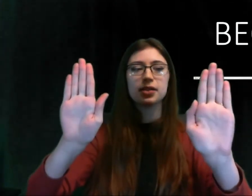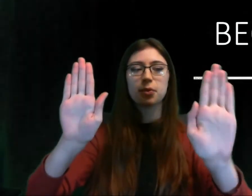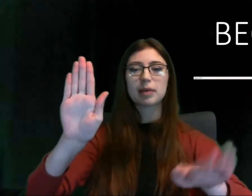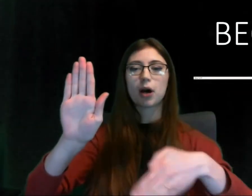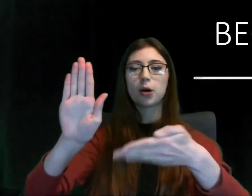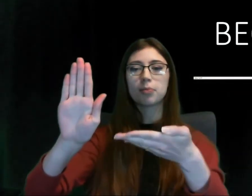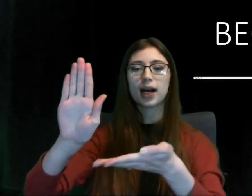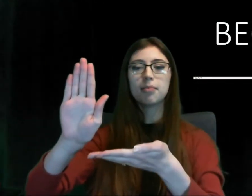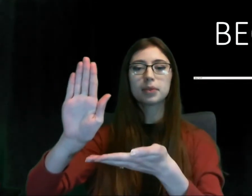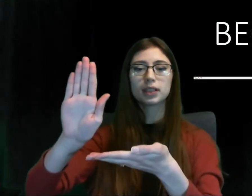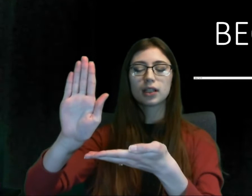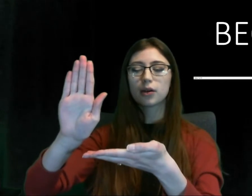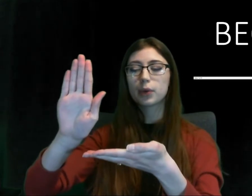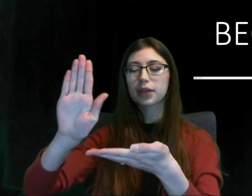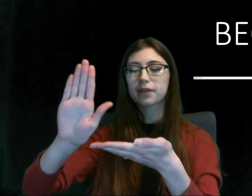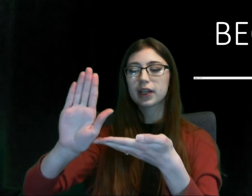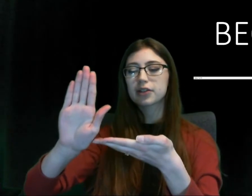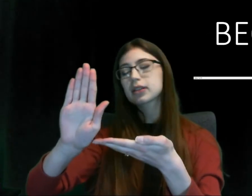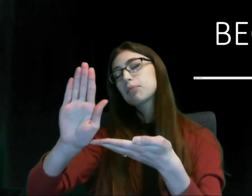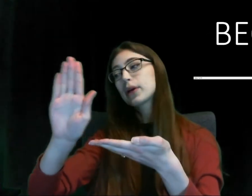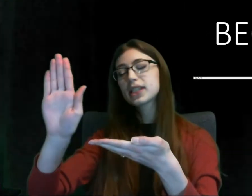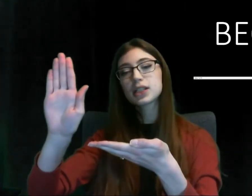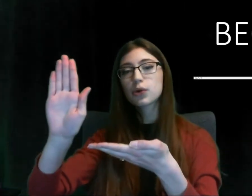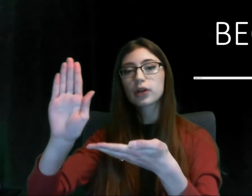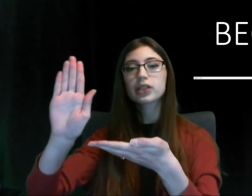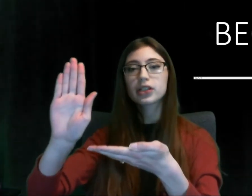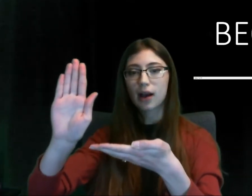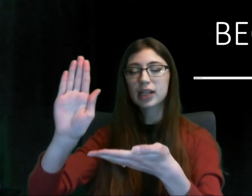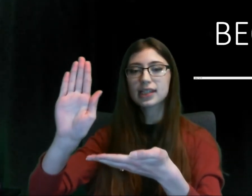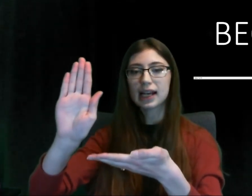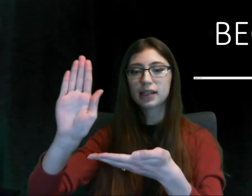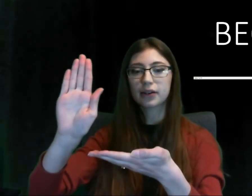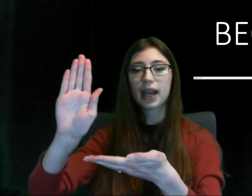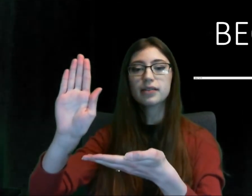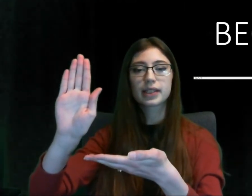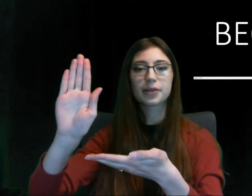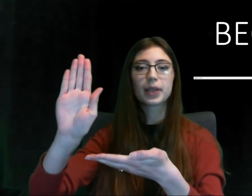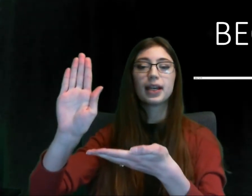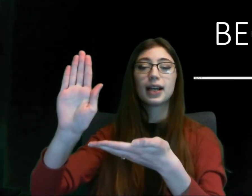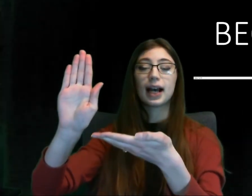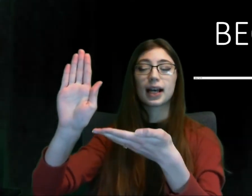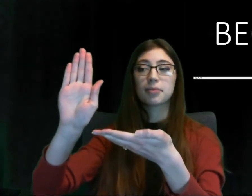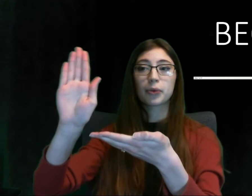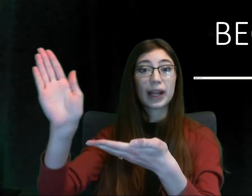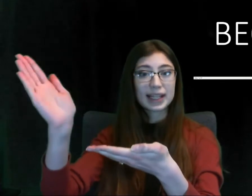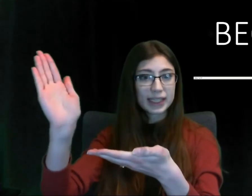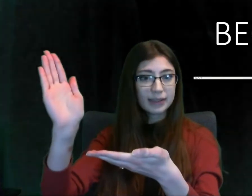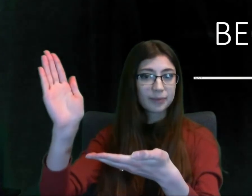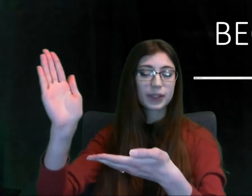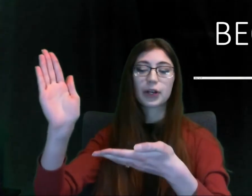be palm up with your fingers pointing towards your dominant side, okay? So I'm right-handed, so